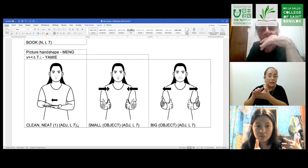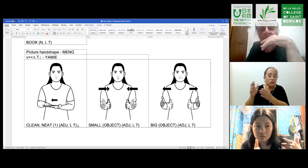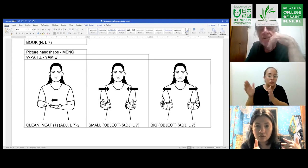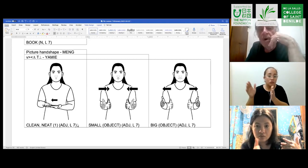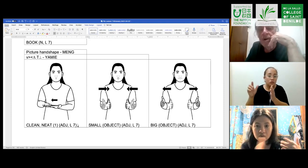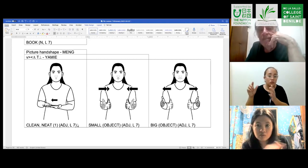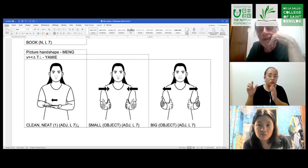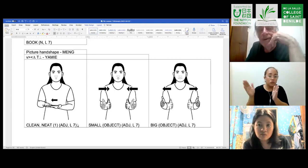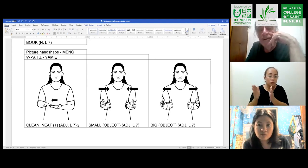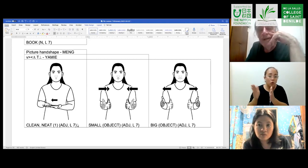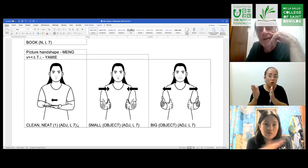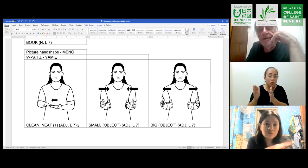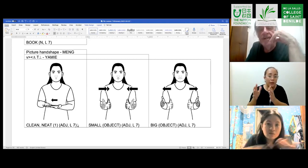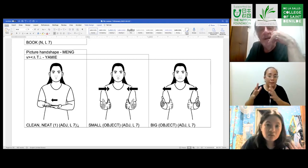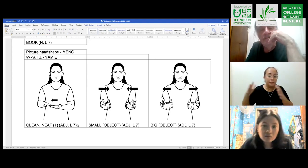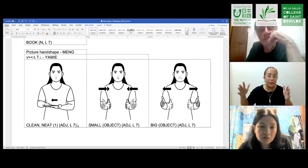And small and big are going to be the same.